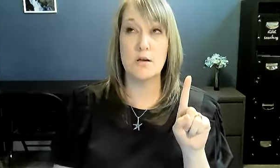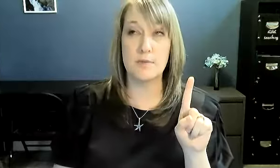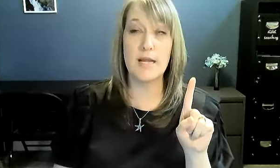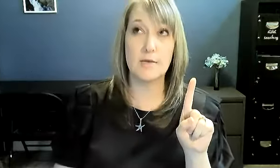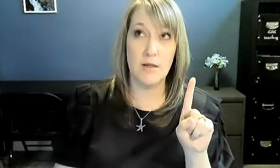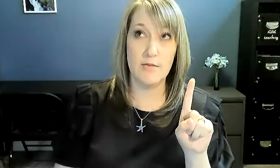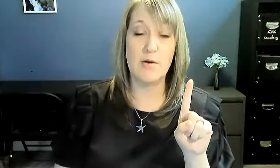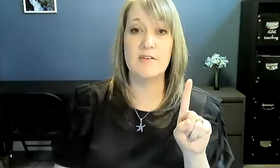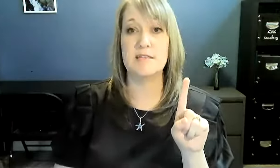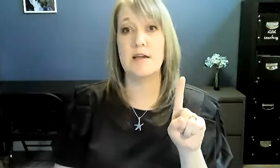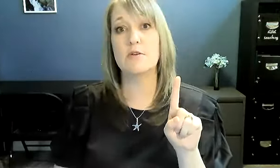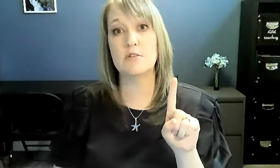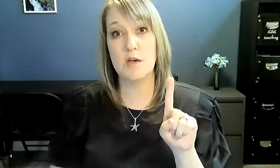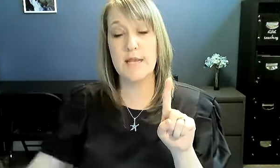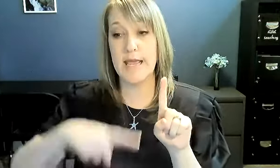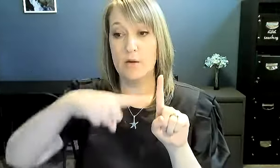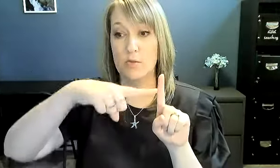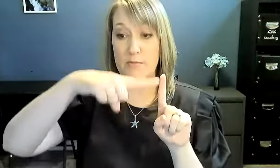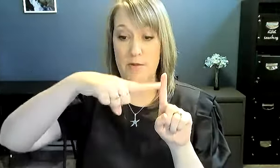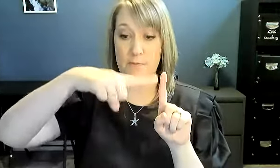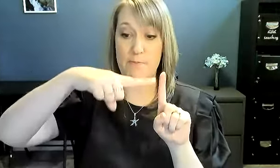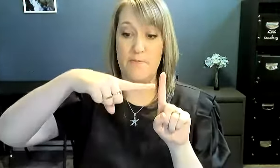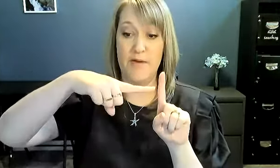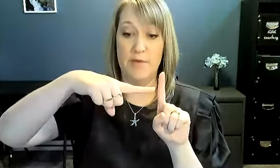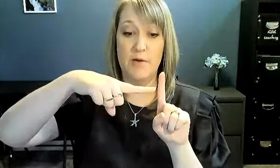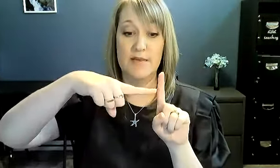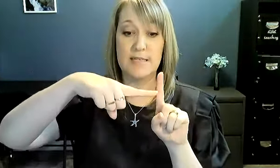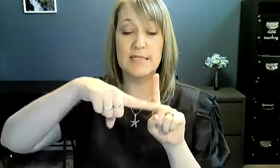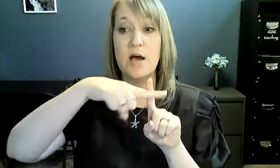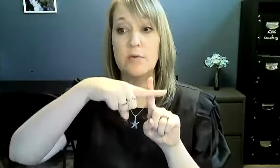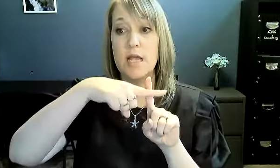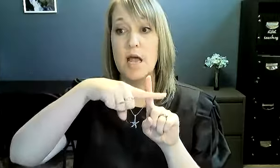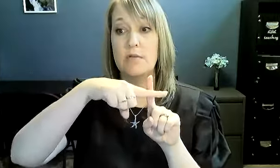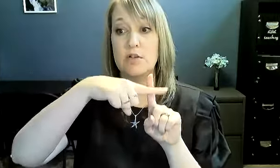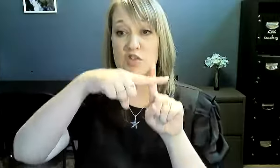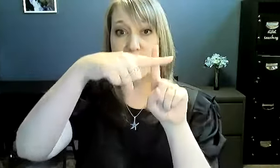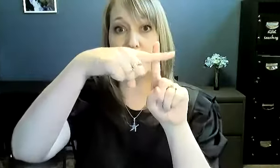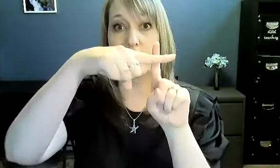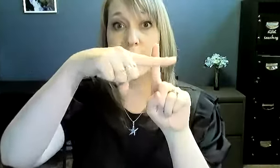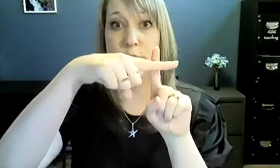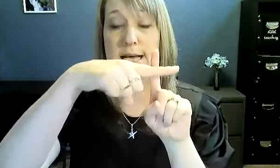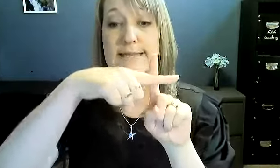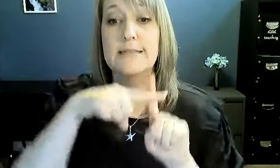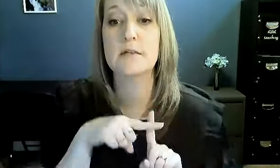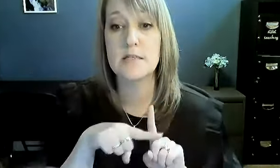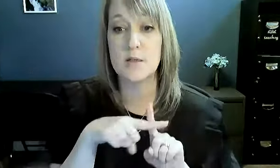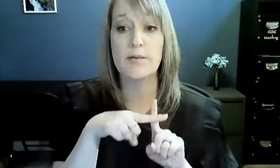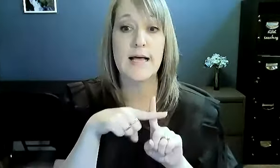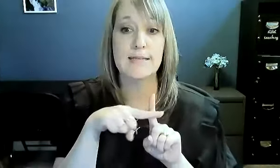non-dominant hand will have the palm facing out. Your dominant hand will have the palm facing down, and then you just make the little plus. So plus